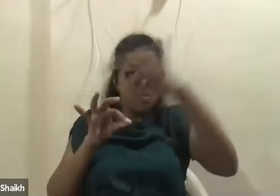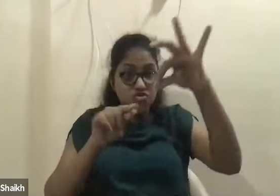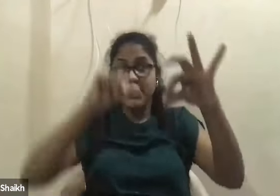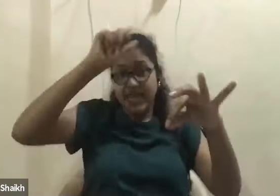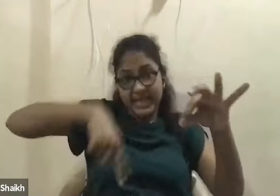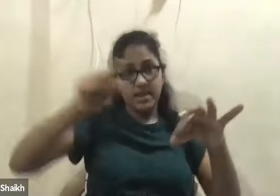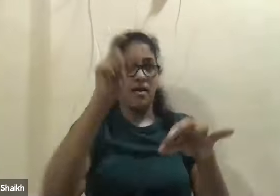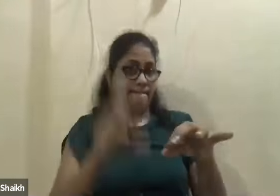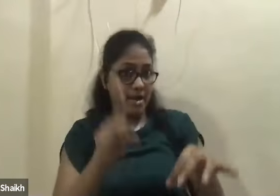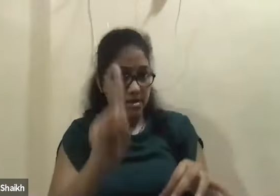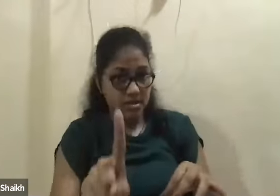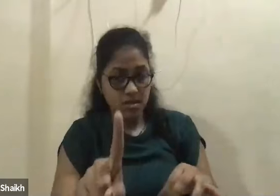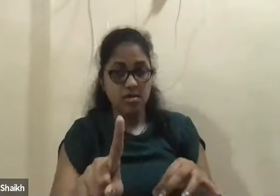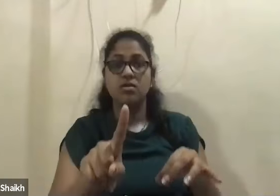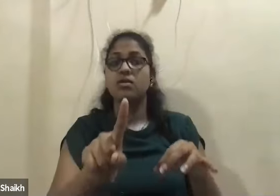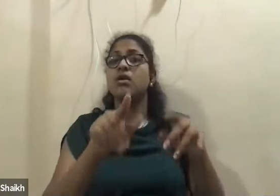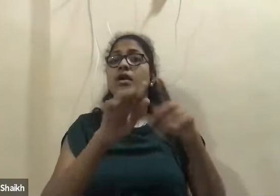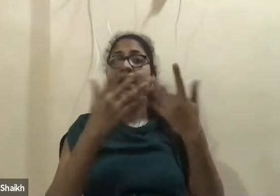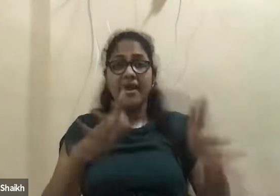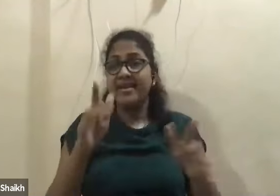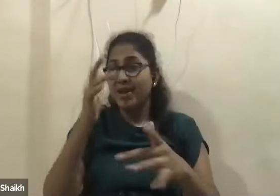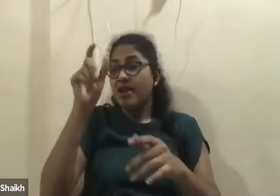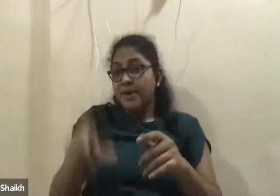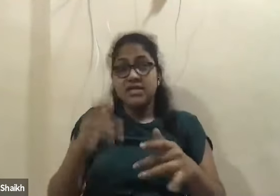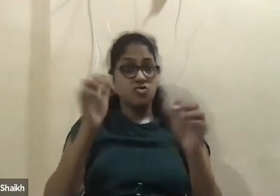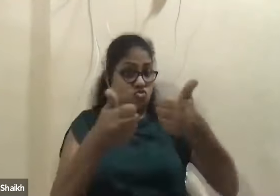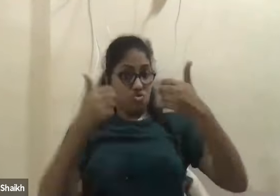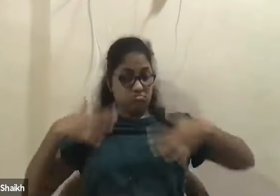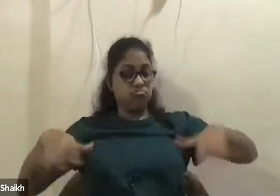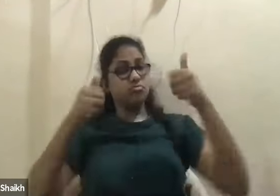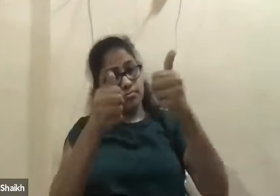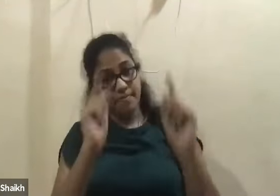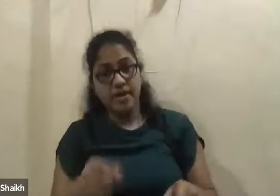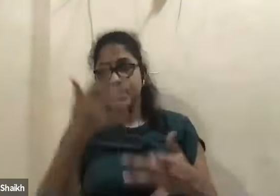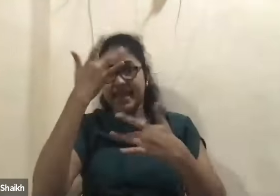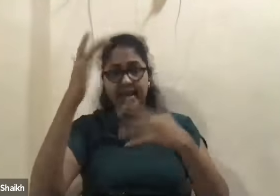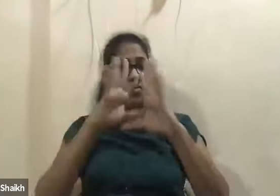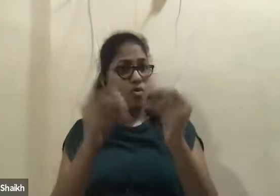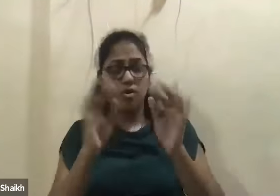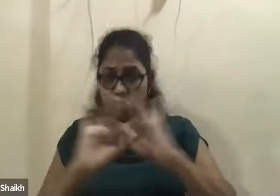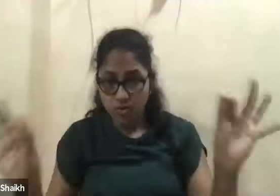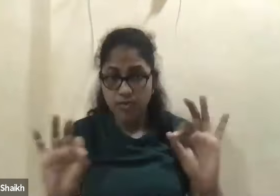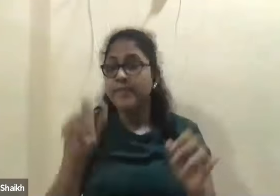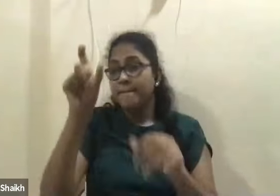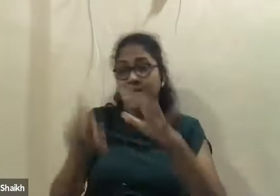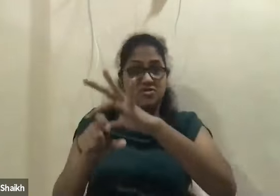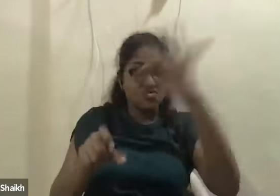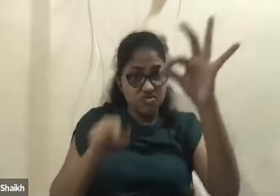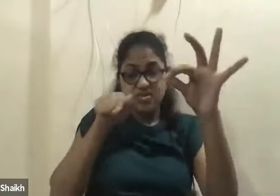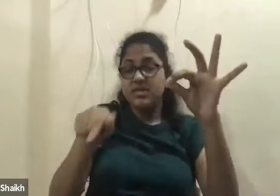or undergoing any treatment for mental illness. He should not have a history of criminal conviction, and should not be a